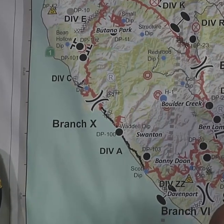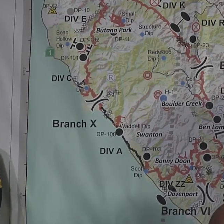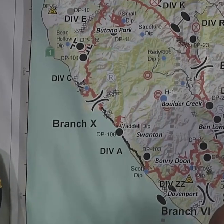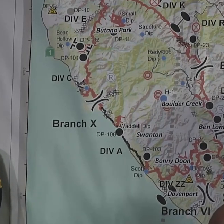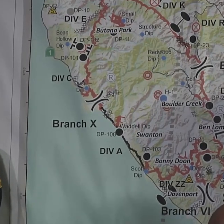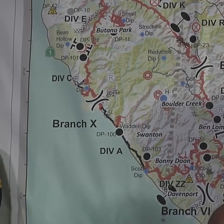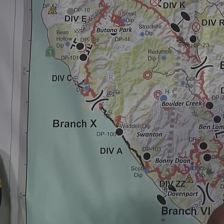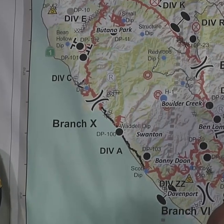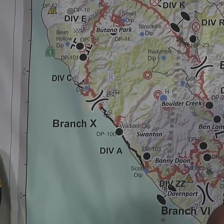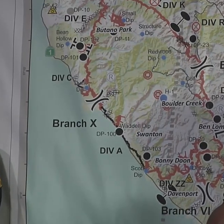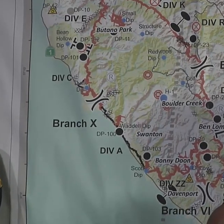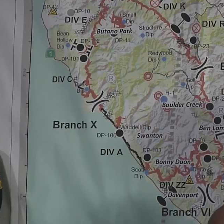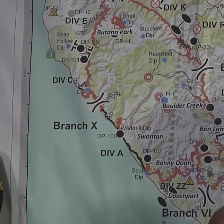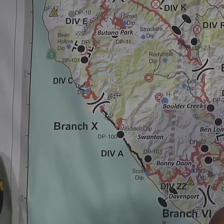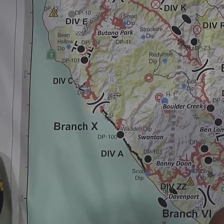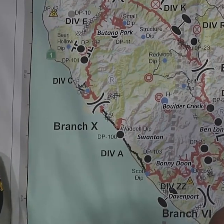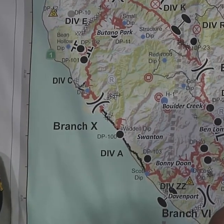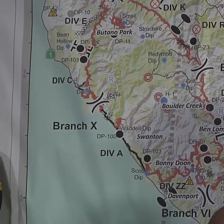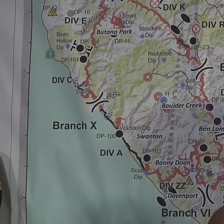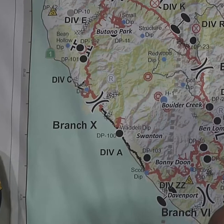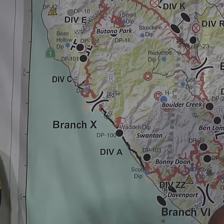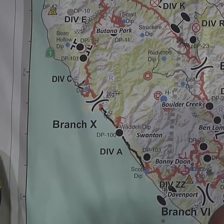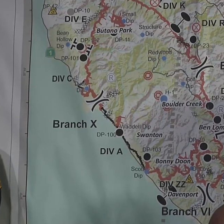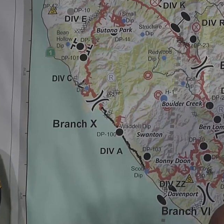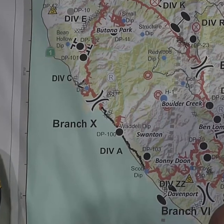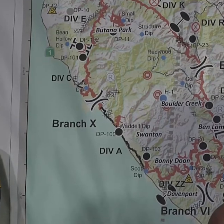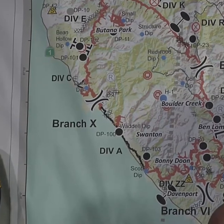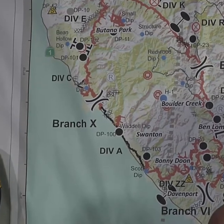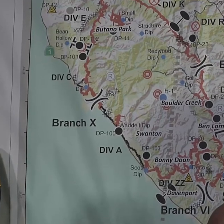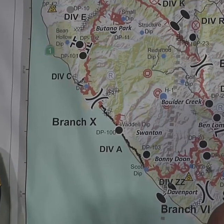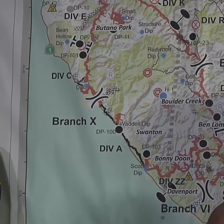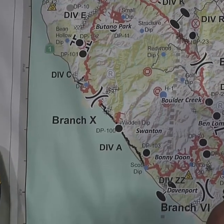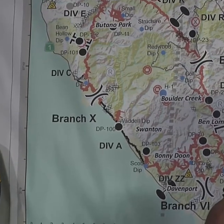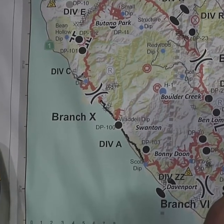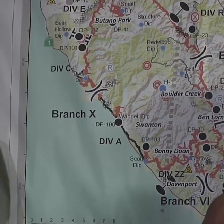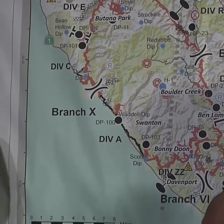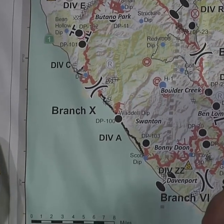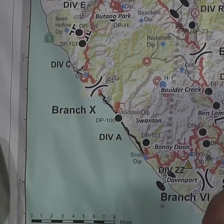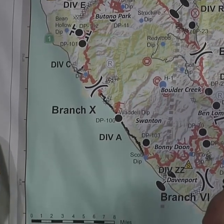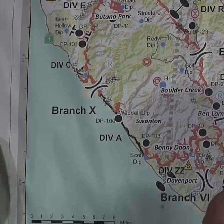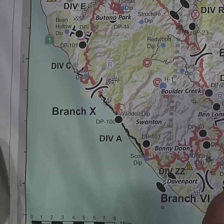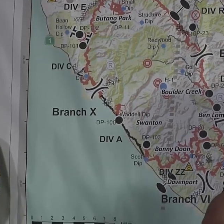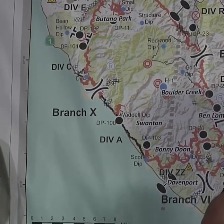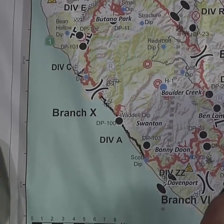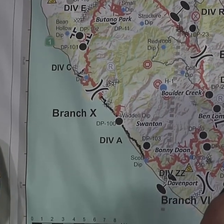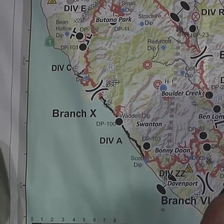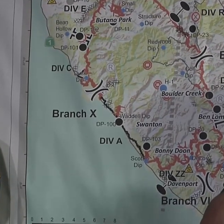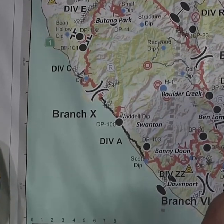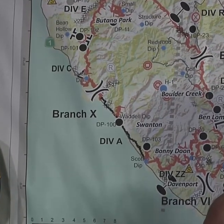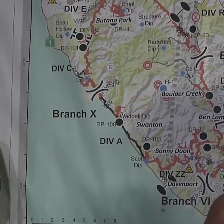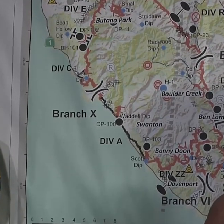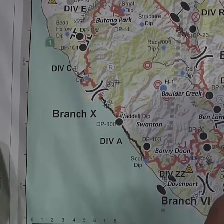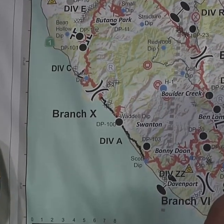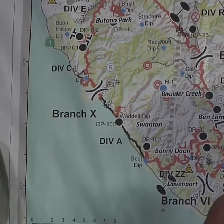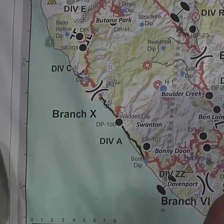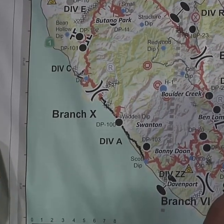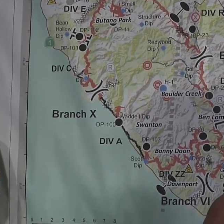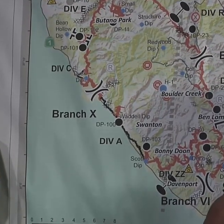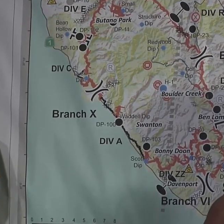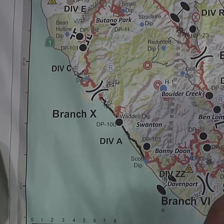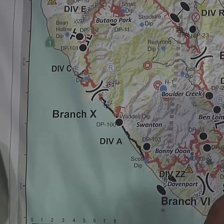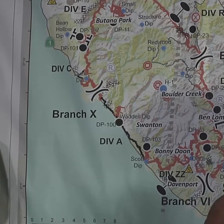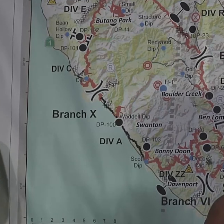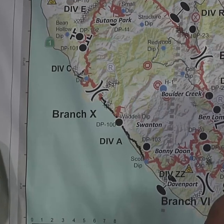better. But this actually is part of our alternative strategy. And it's working in our favor. It's doing exactly what we want. And although people may see